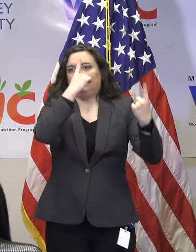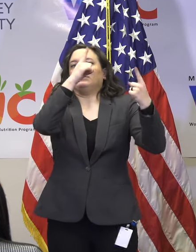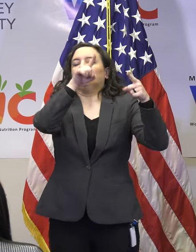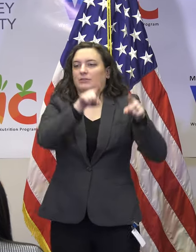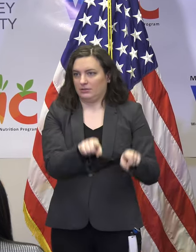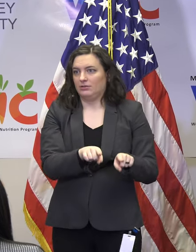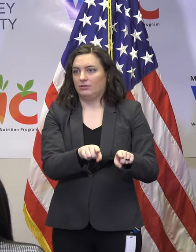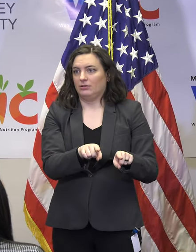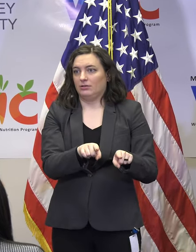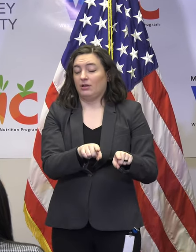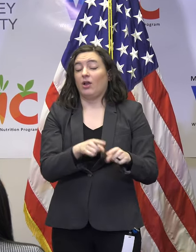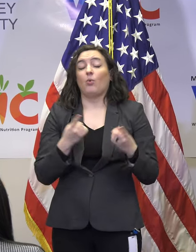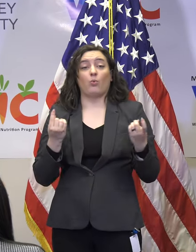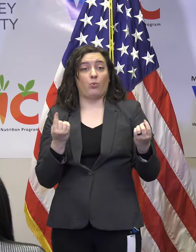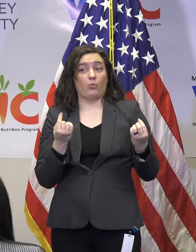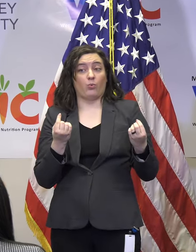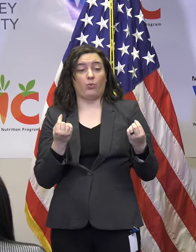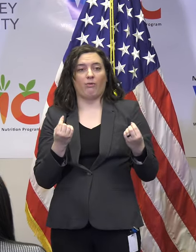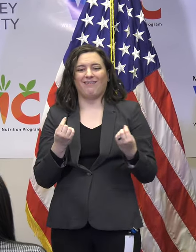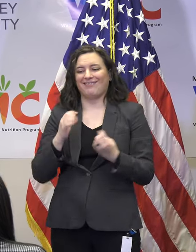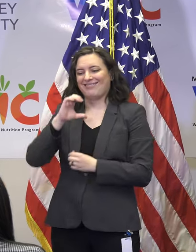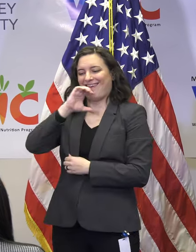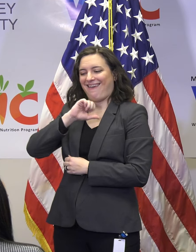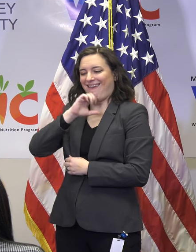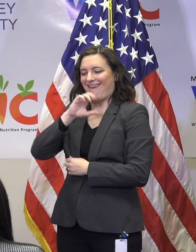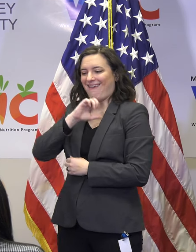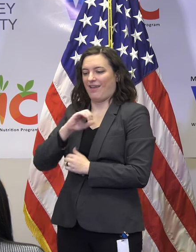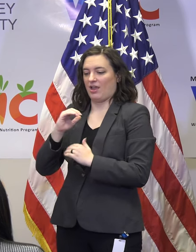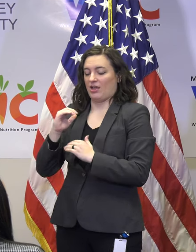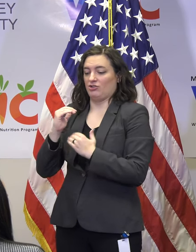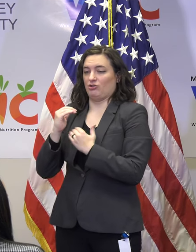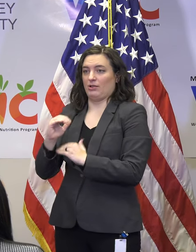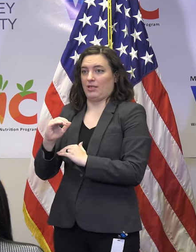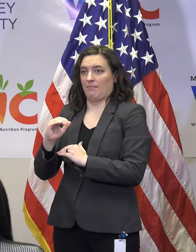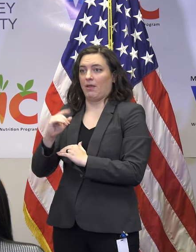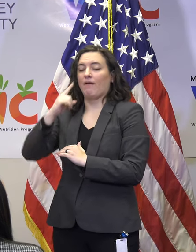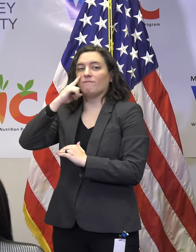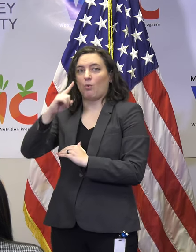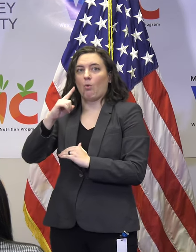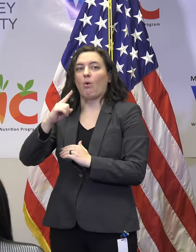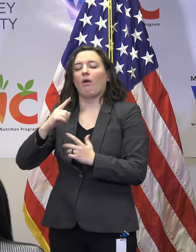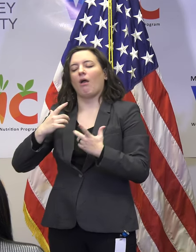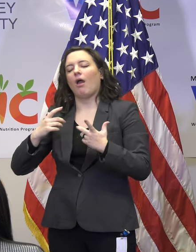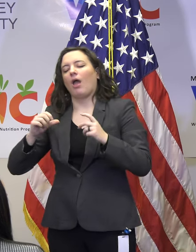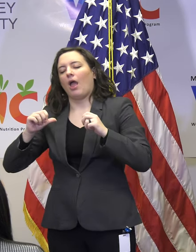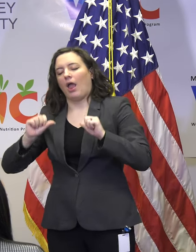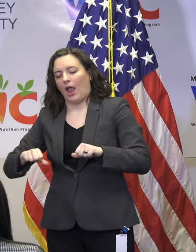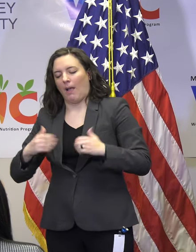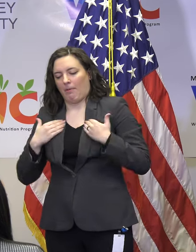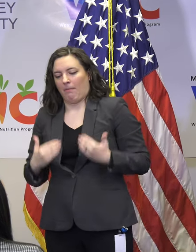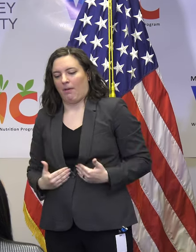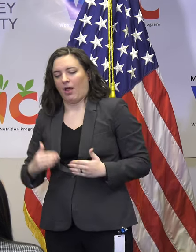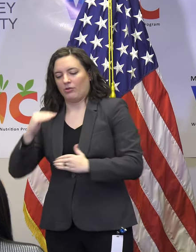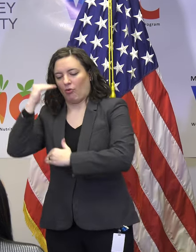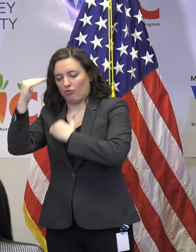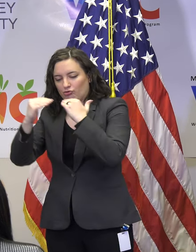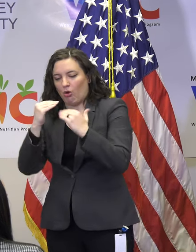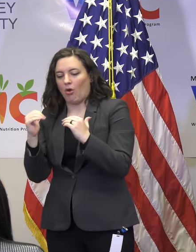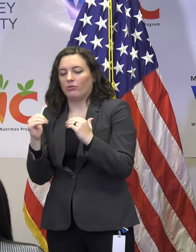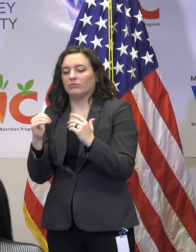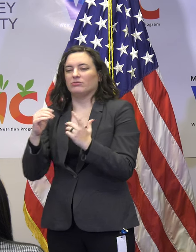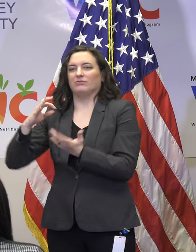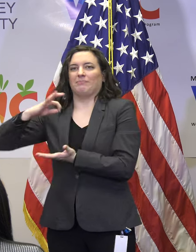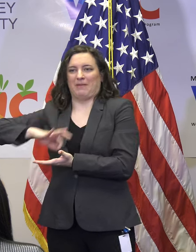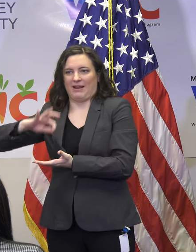increase the age limit for able-bodied adults without dependents in terms of limitations on potential